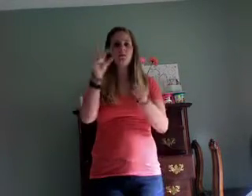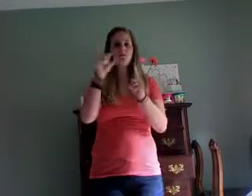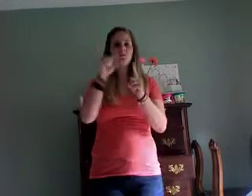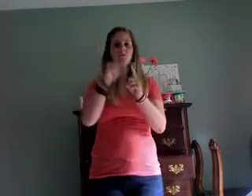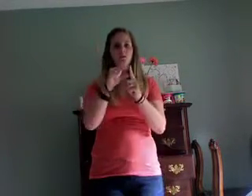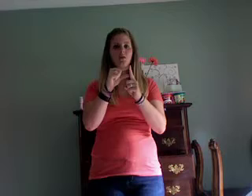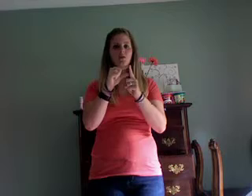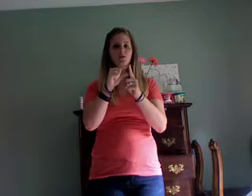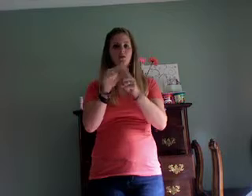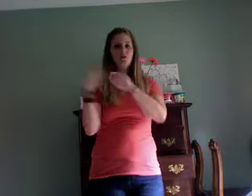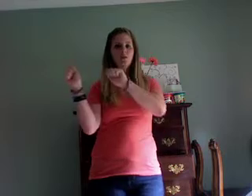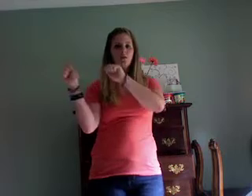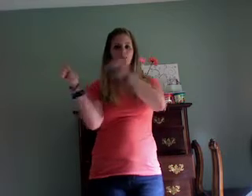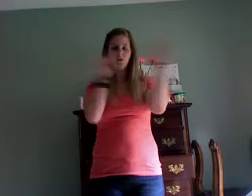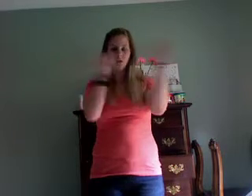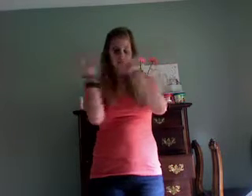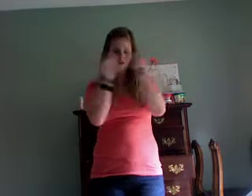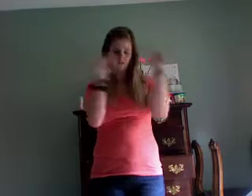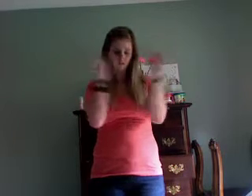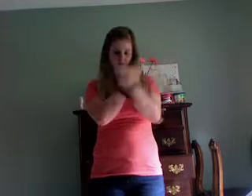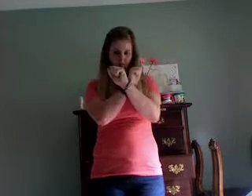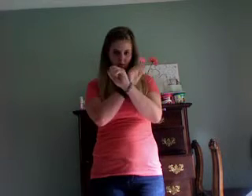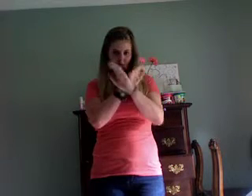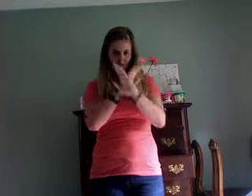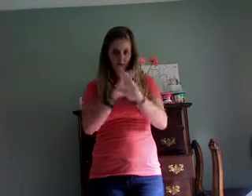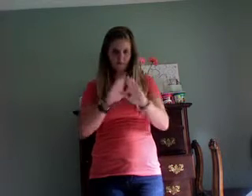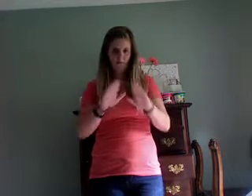single word would calm the storm.